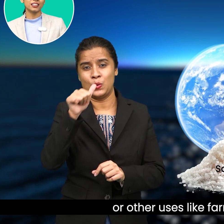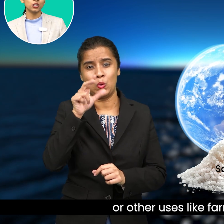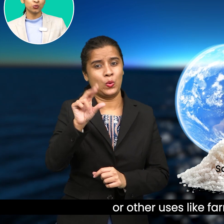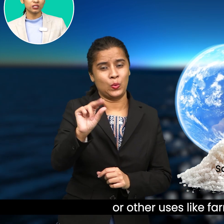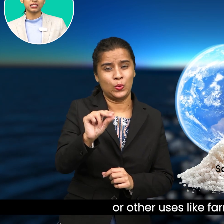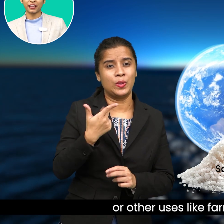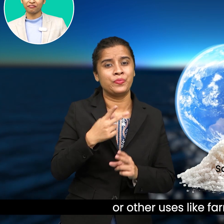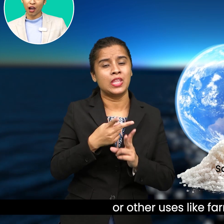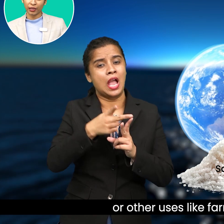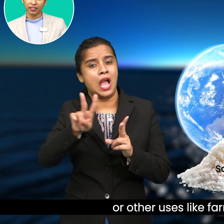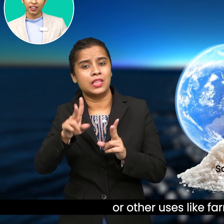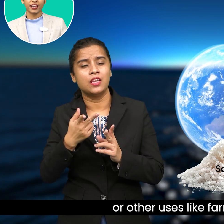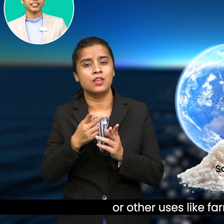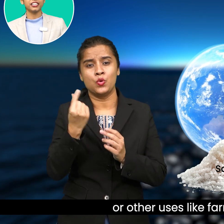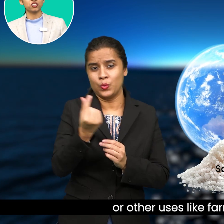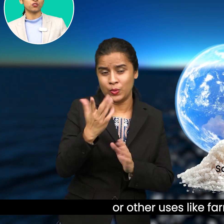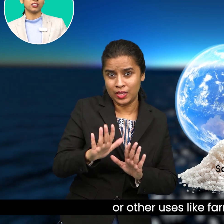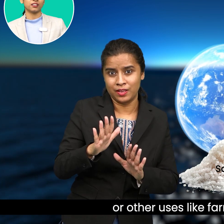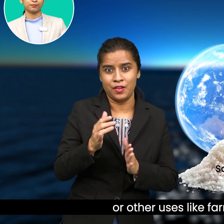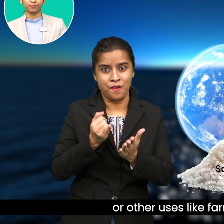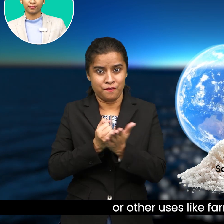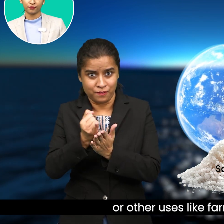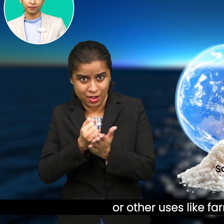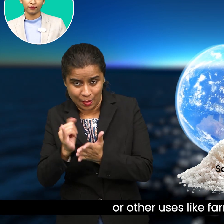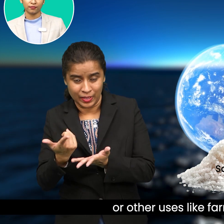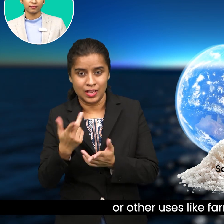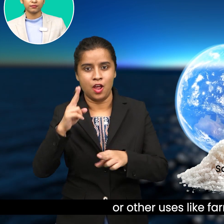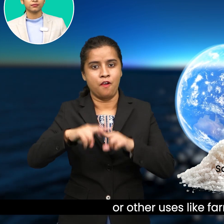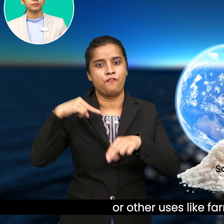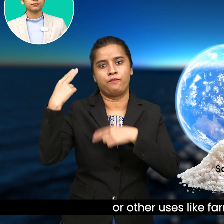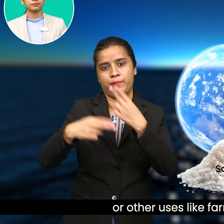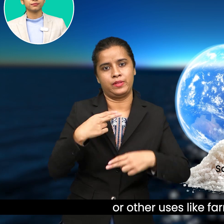or other uses like farming and industry.